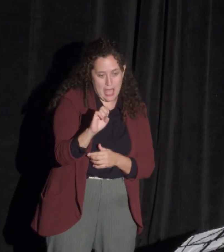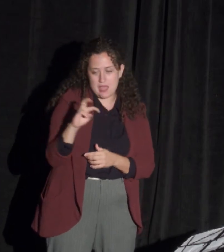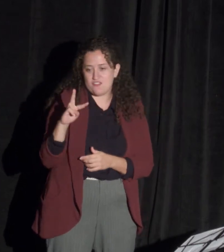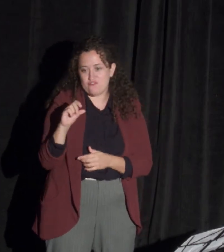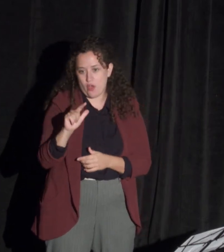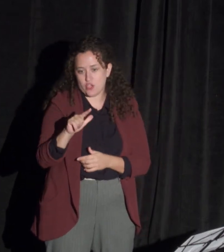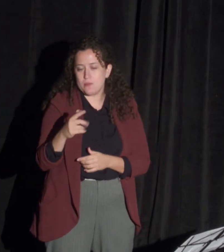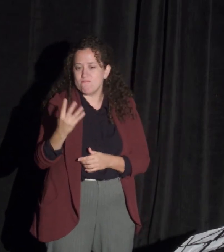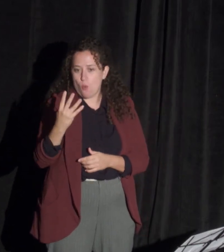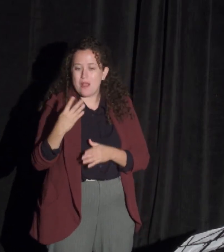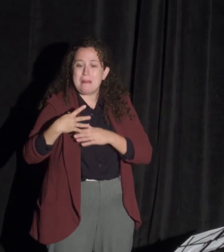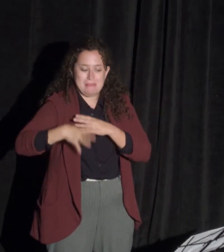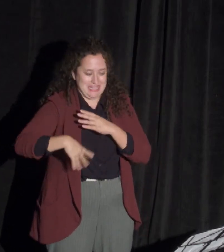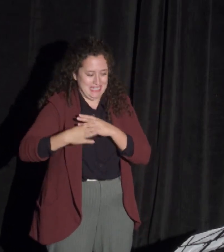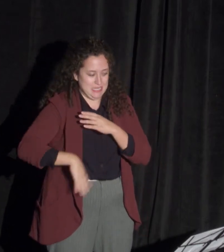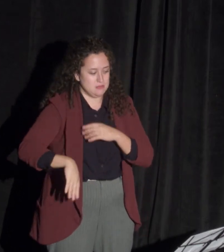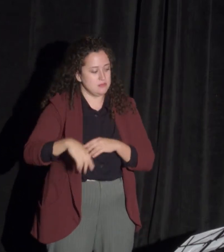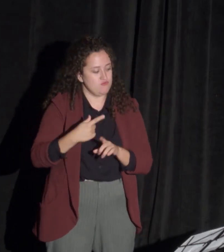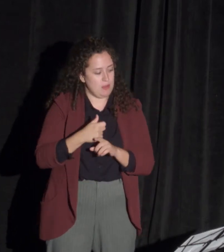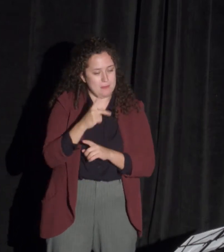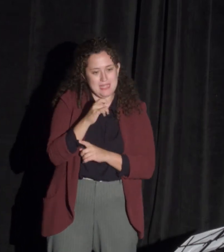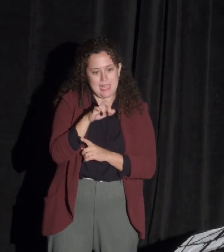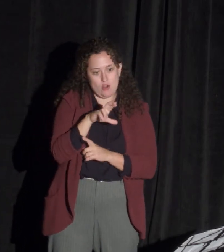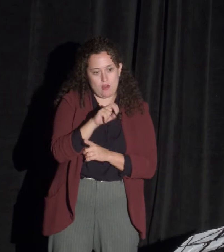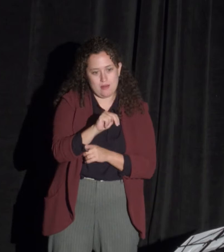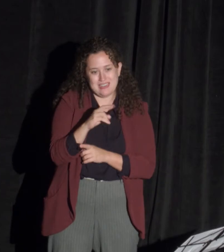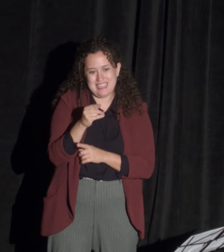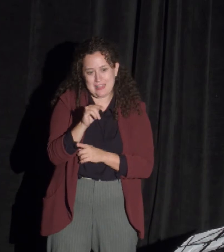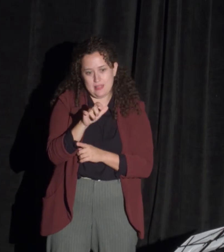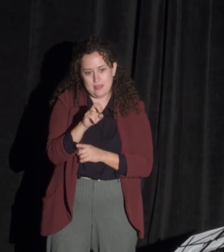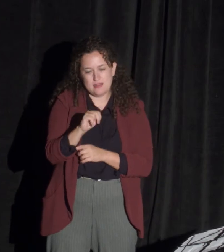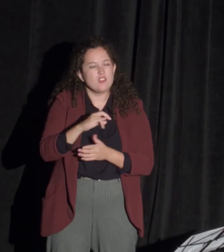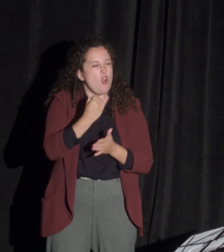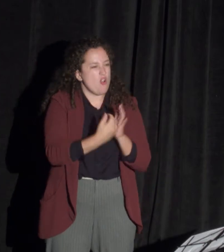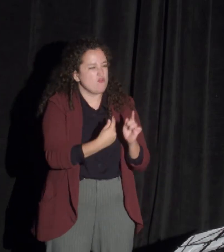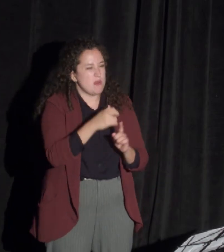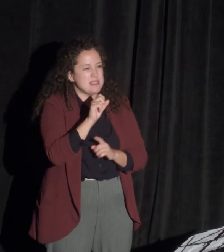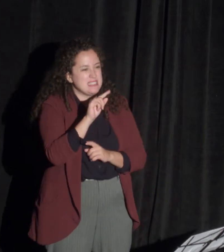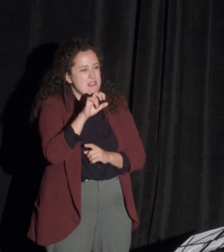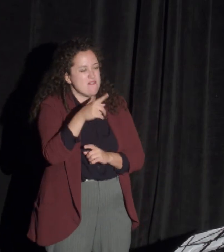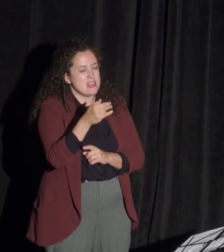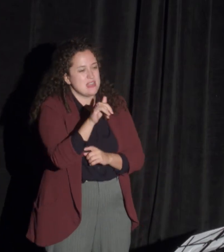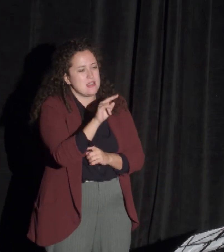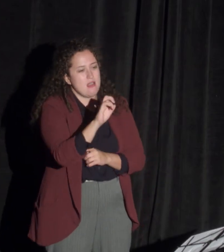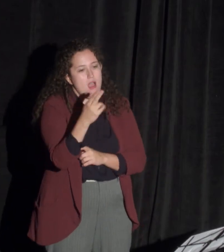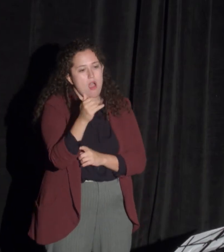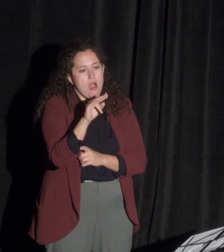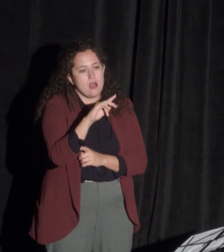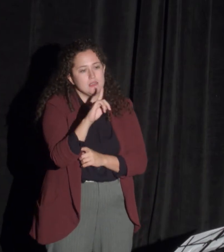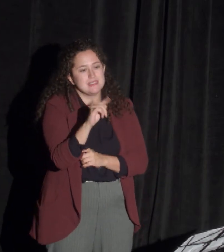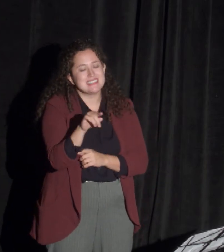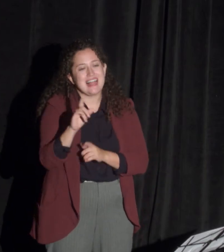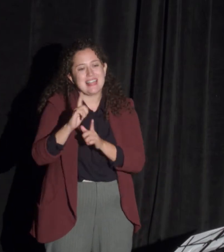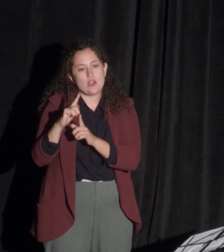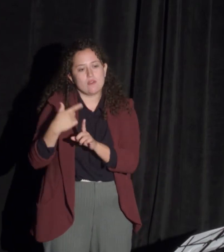by Kieran Gillen, art by Stephanie Hans, lettering by Clayton Cowles. Far